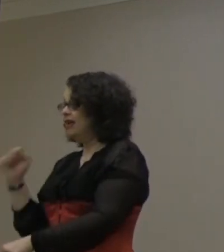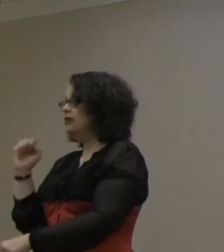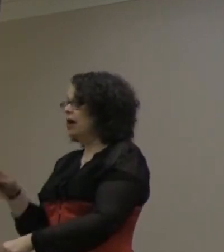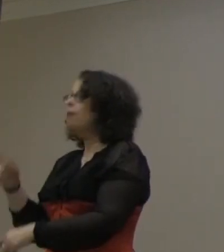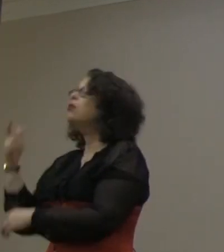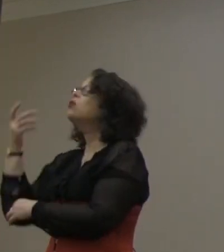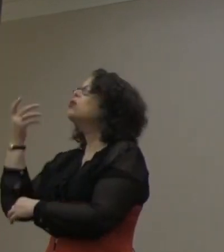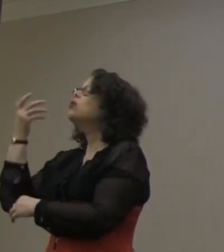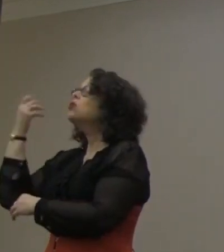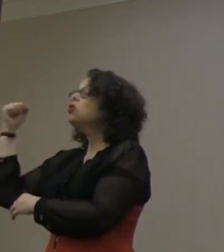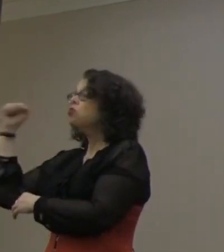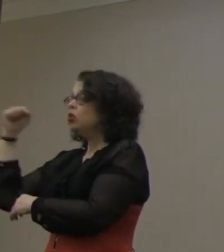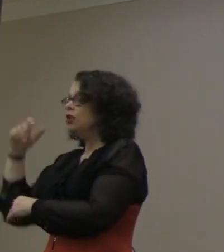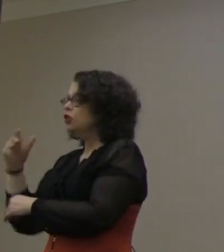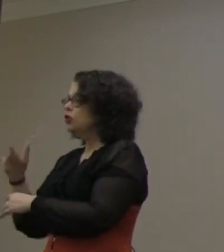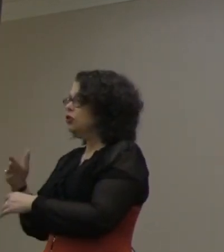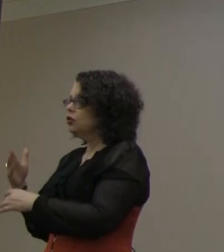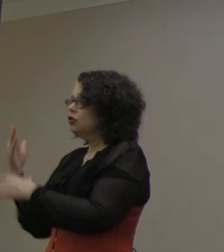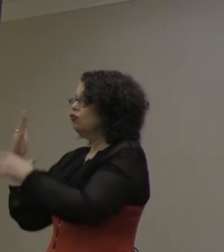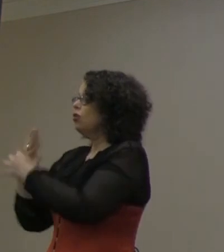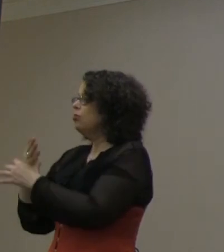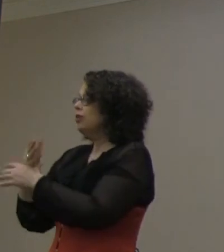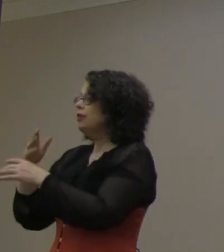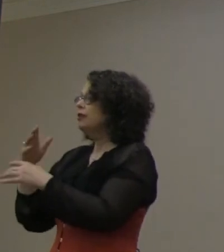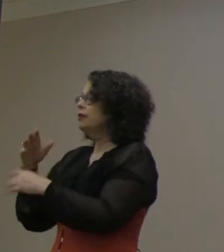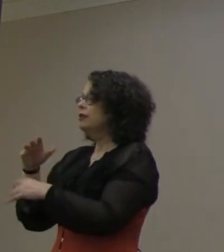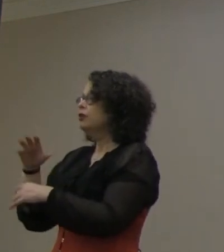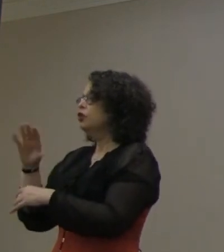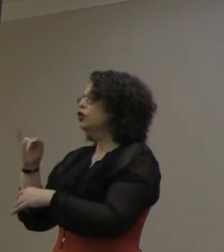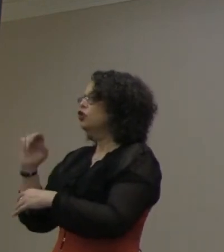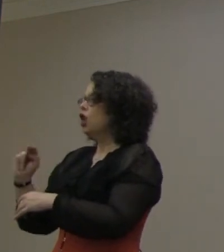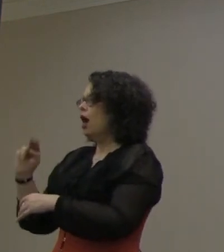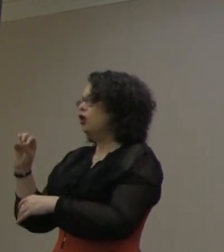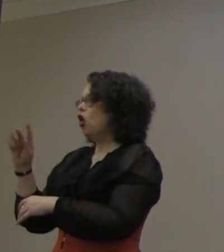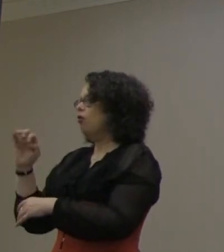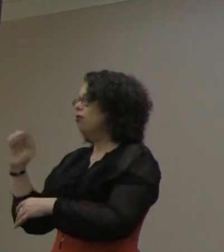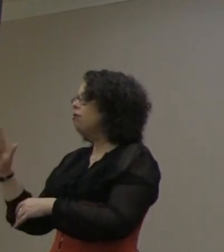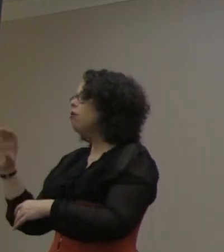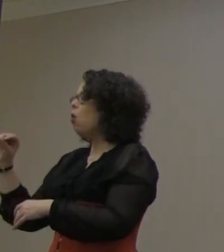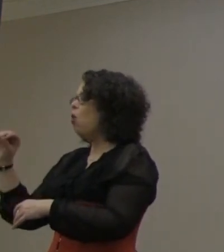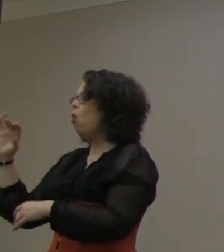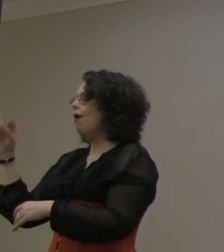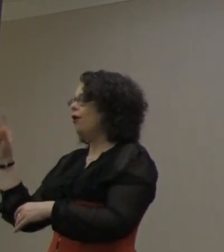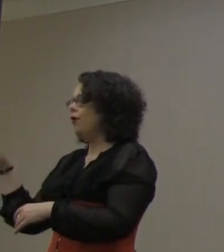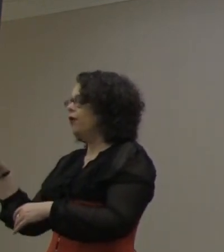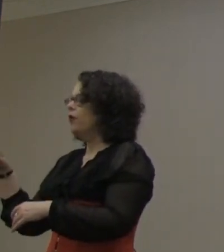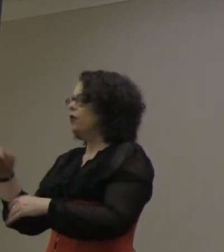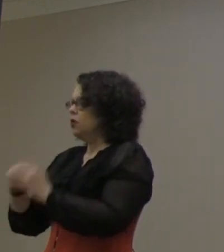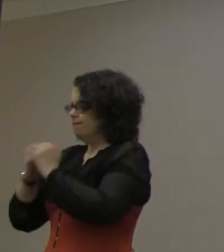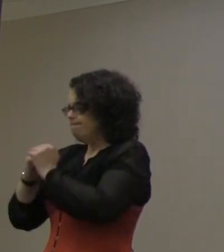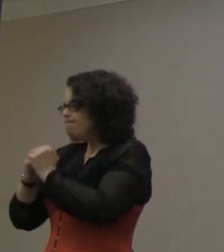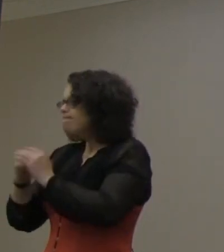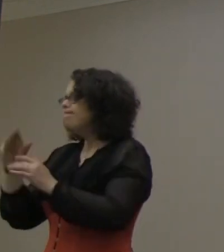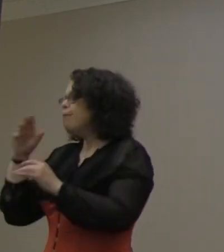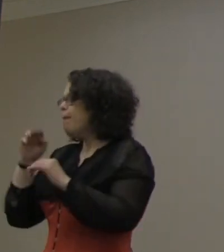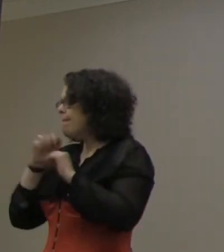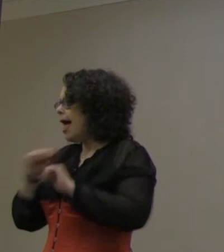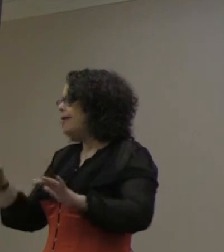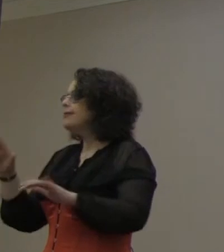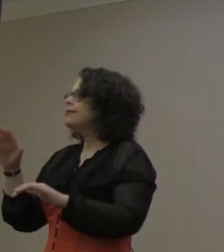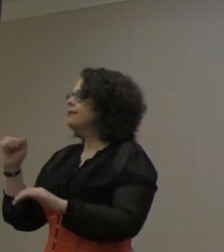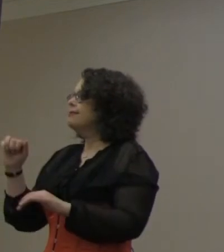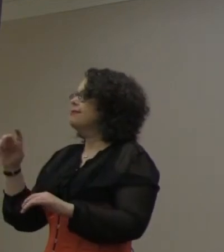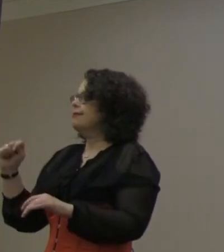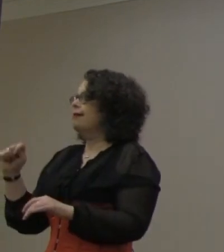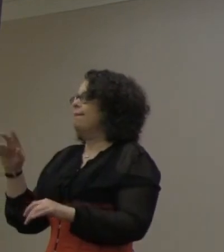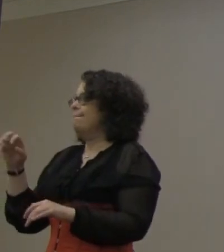protesters disrupted John Cardinal O'Connor saying Mass in St. Patrick's Cathedral in New York City.